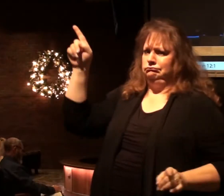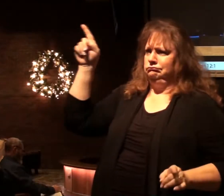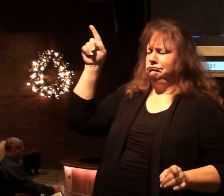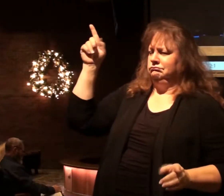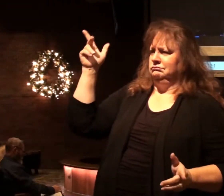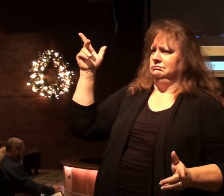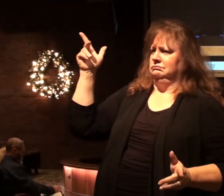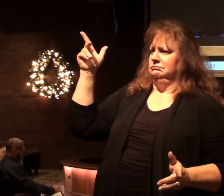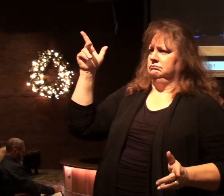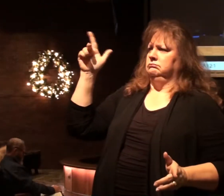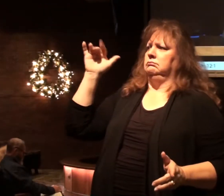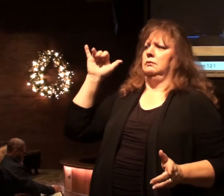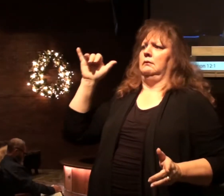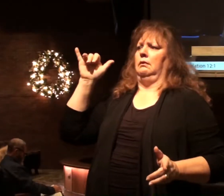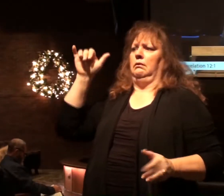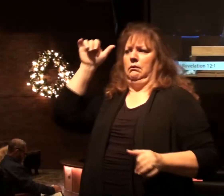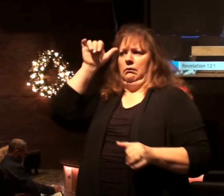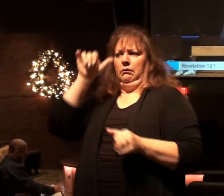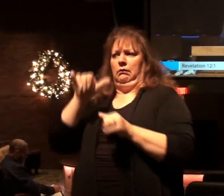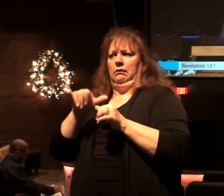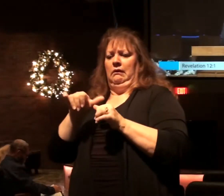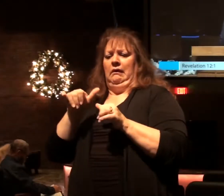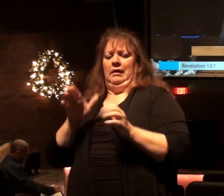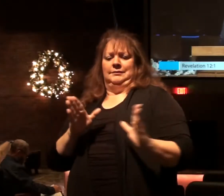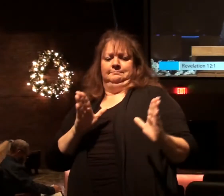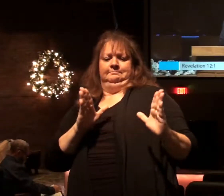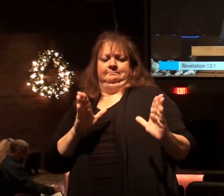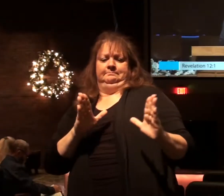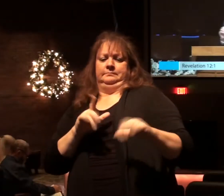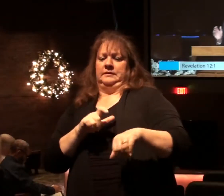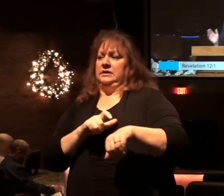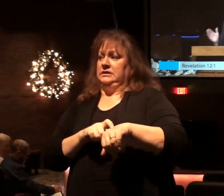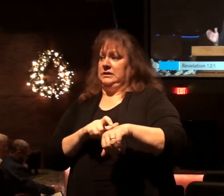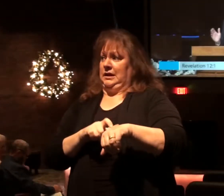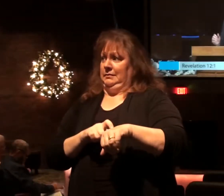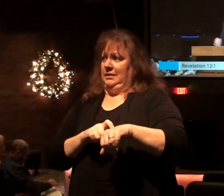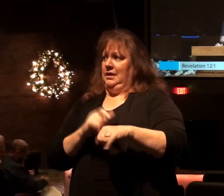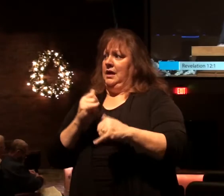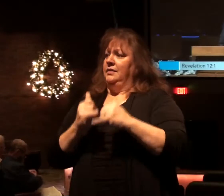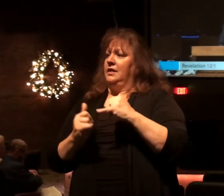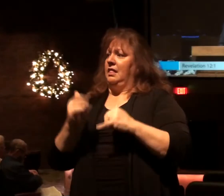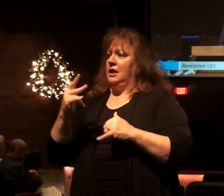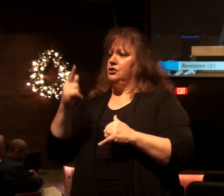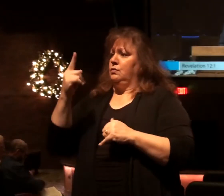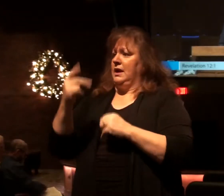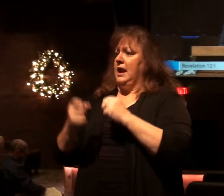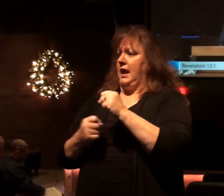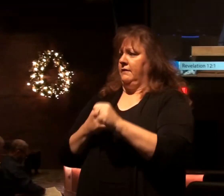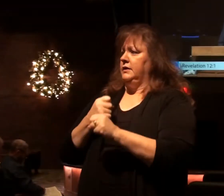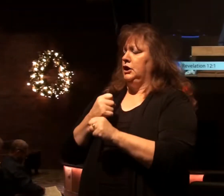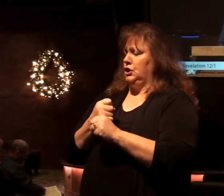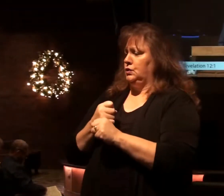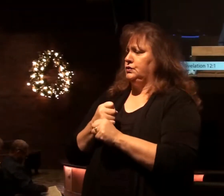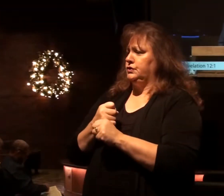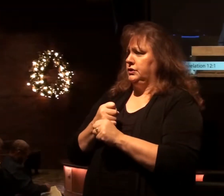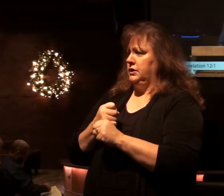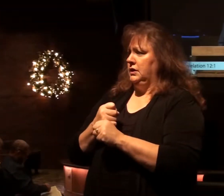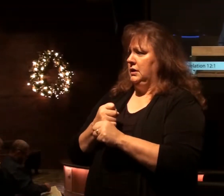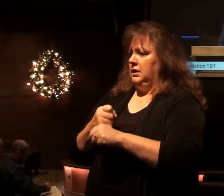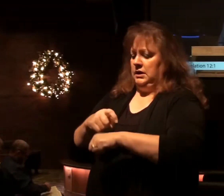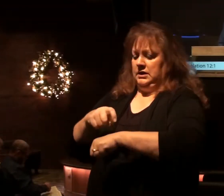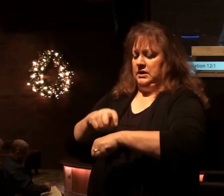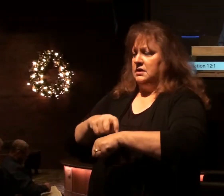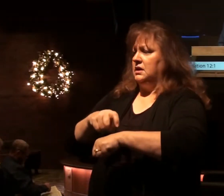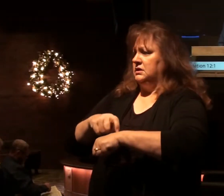And we are reminded that this period of time, particularly the last 3.5 years, will be a